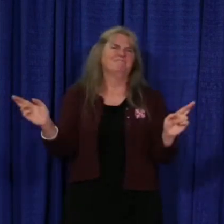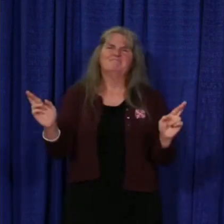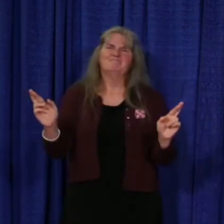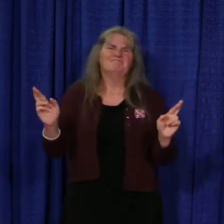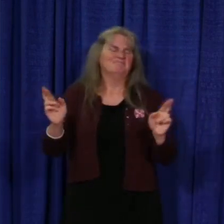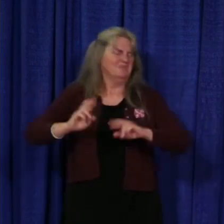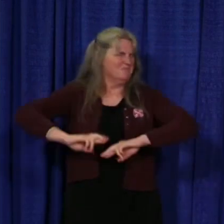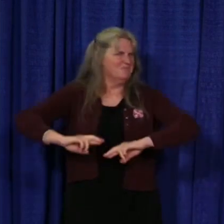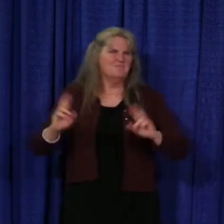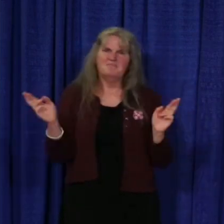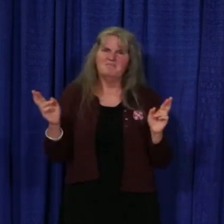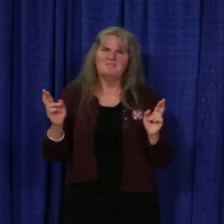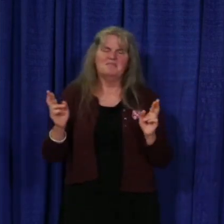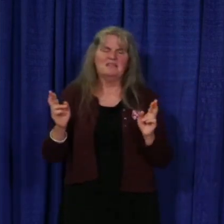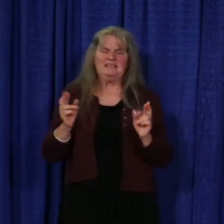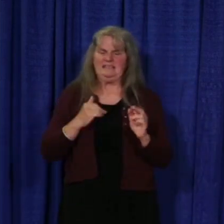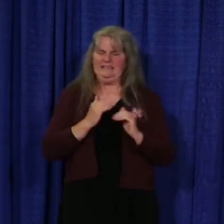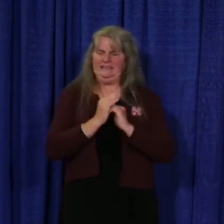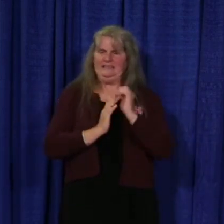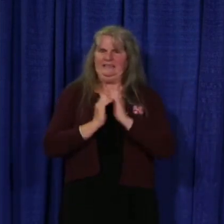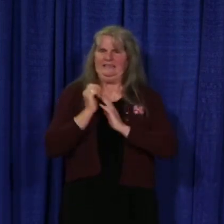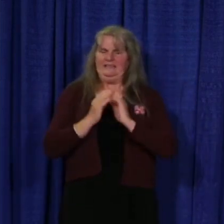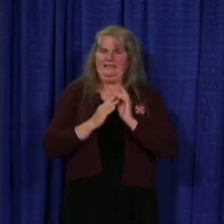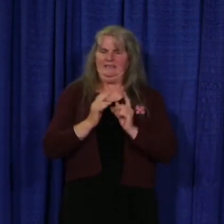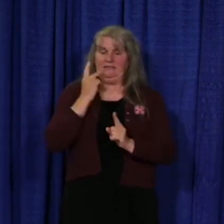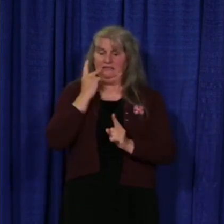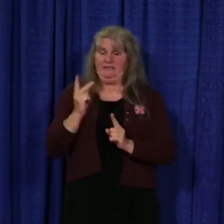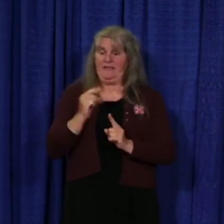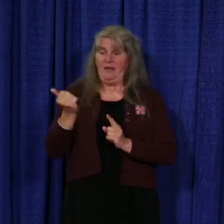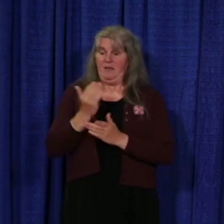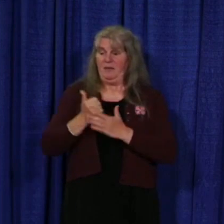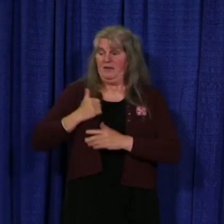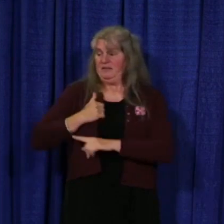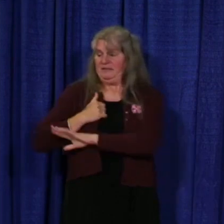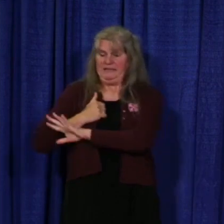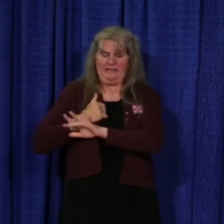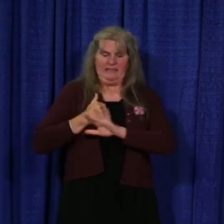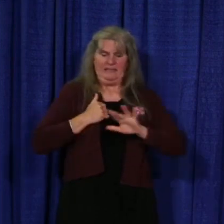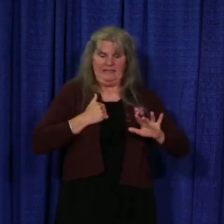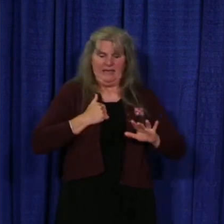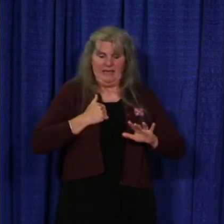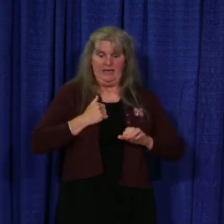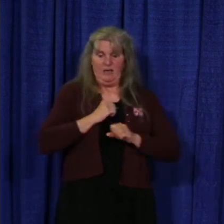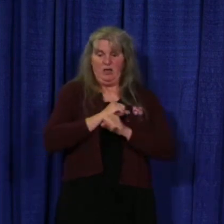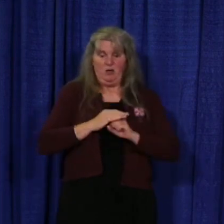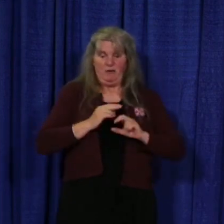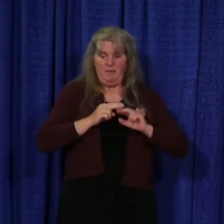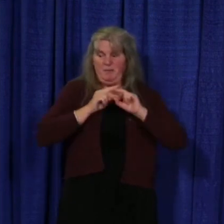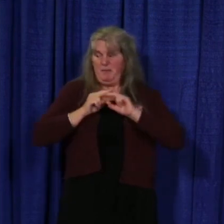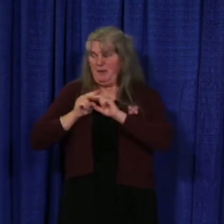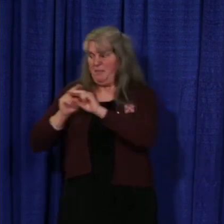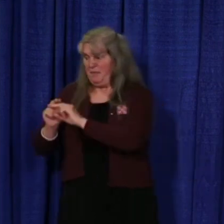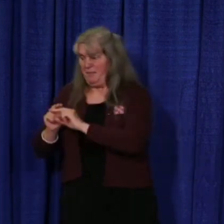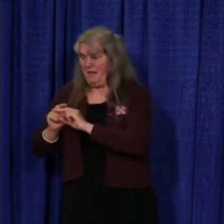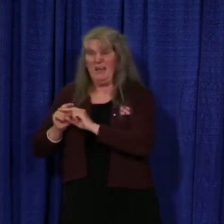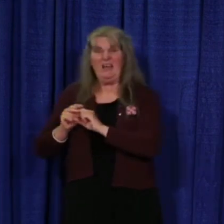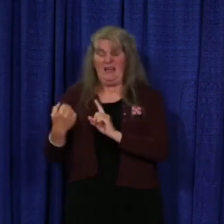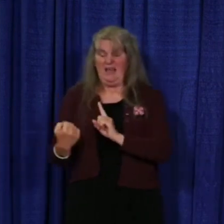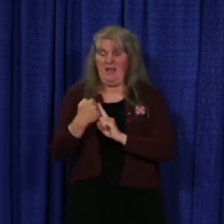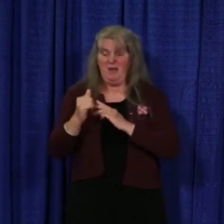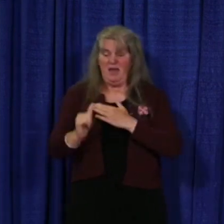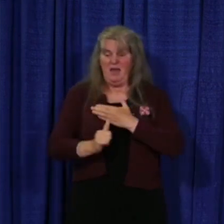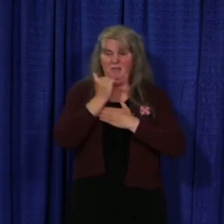that. I'm not comfortable with the numbers I'm seeing, nor with the level of risk that exists for us to be able to remove